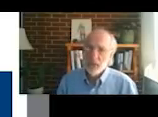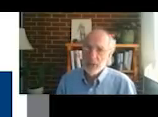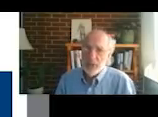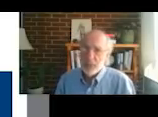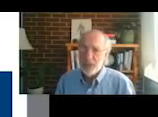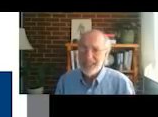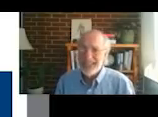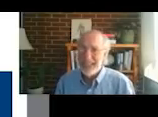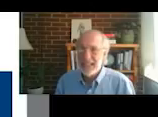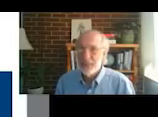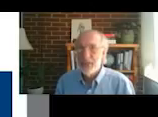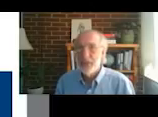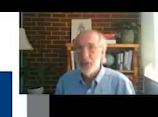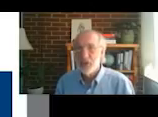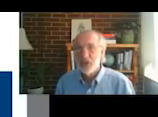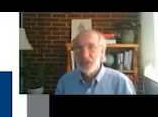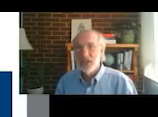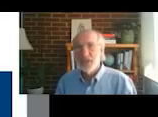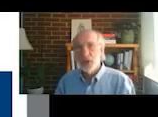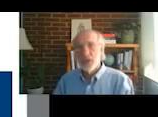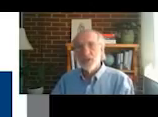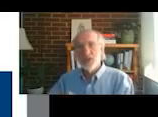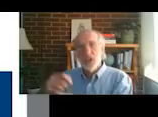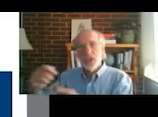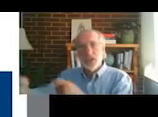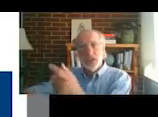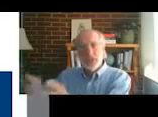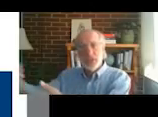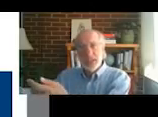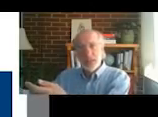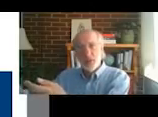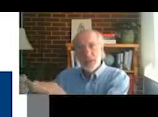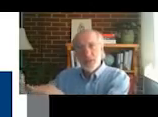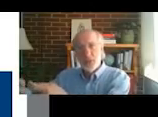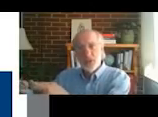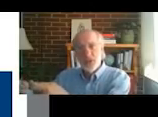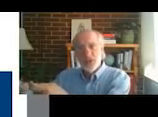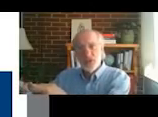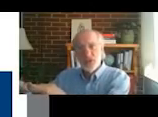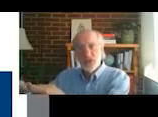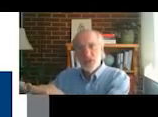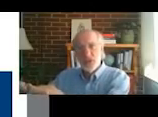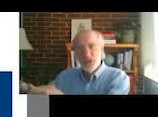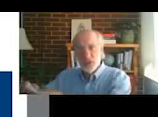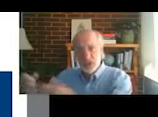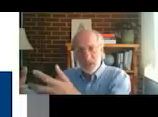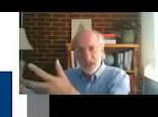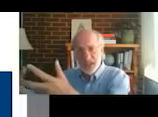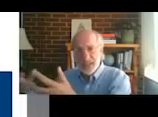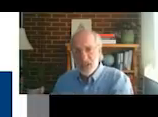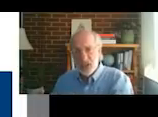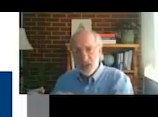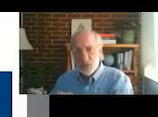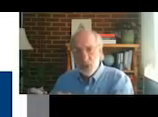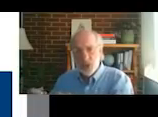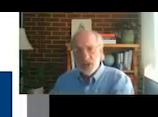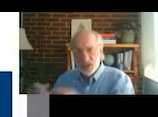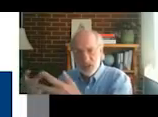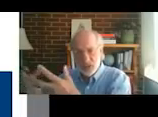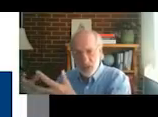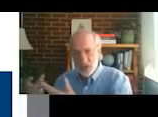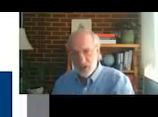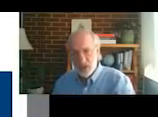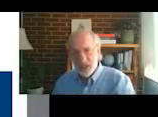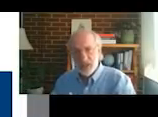So remember, this step at first involves delivering reinforcers or delivering things the child